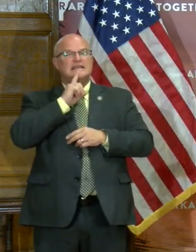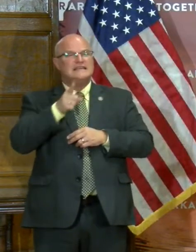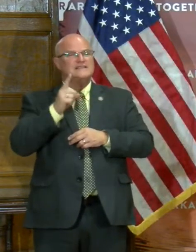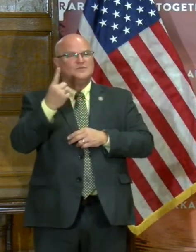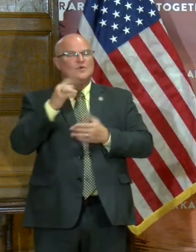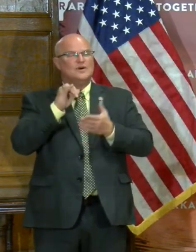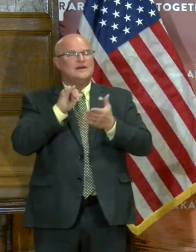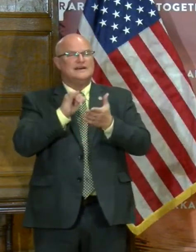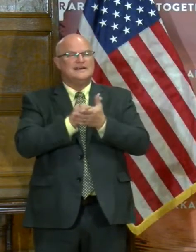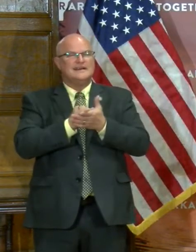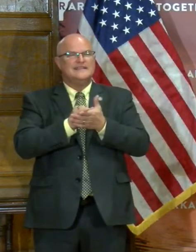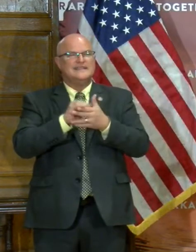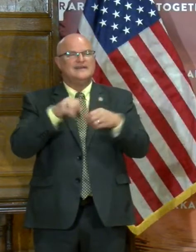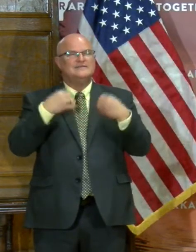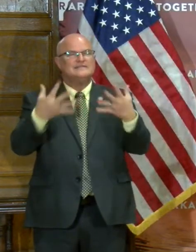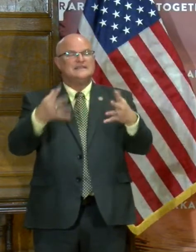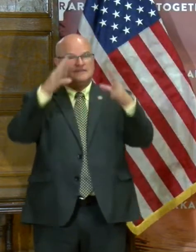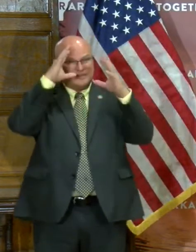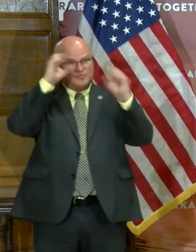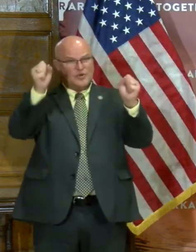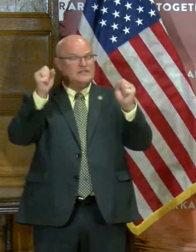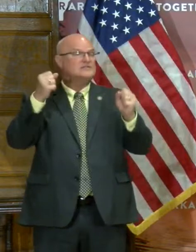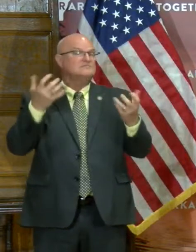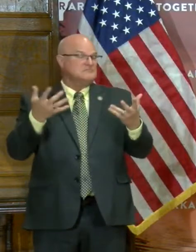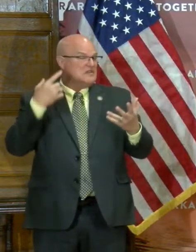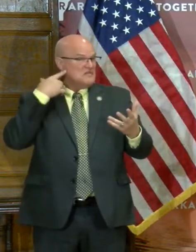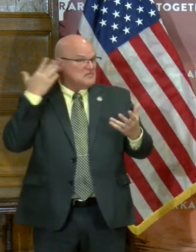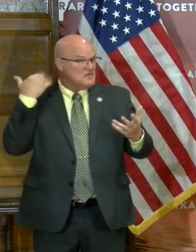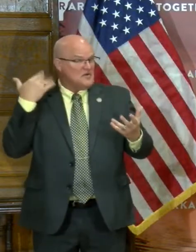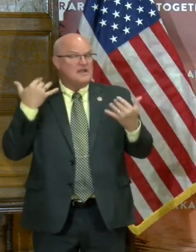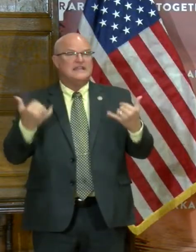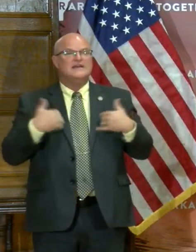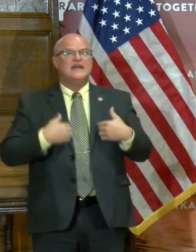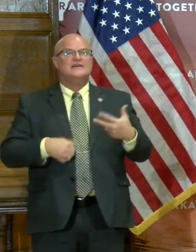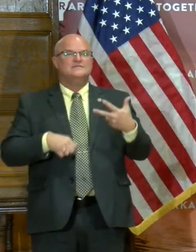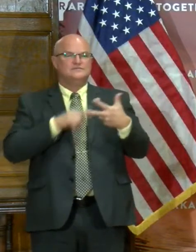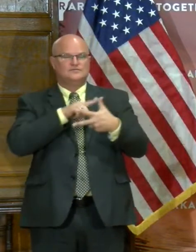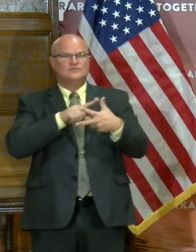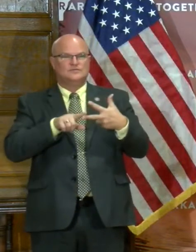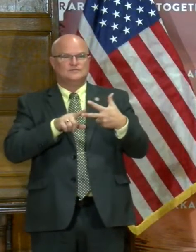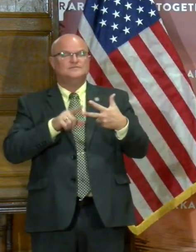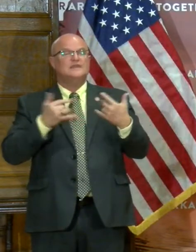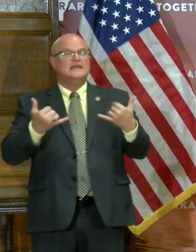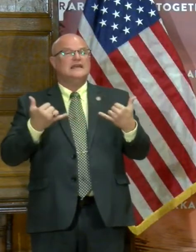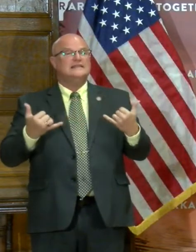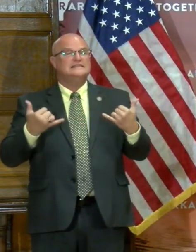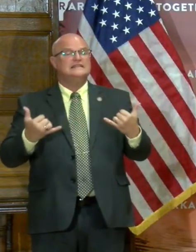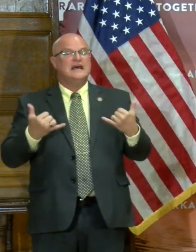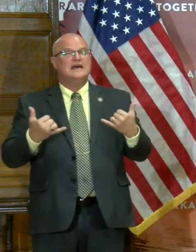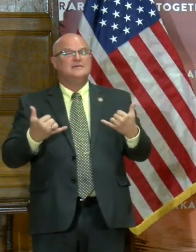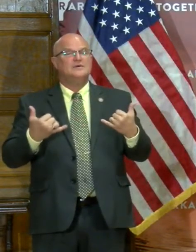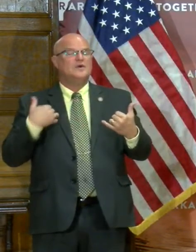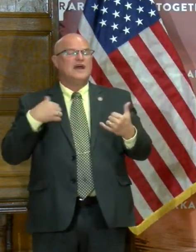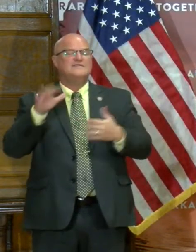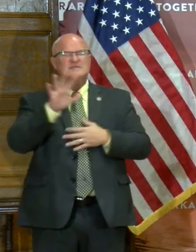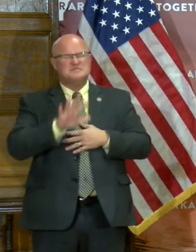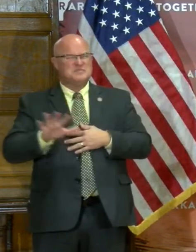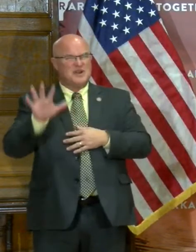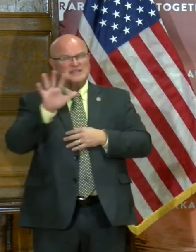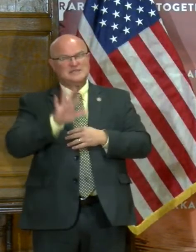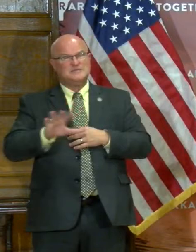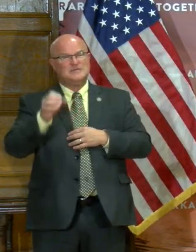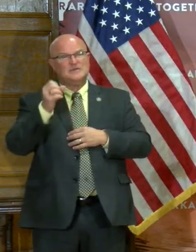the one that was given to the president, as you may have heard. So now we have two. At this time in the state, we have